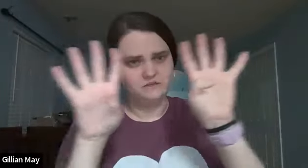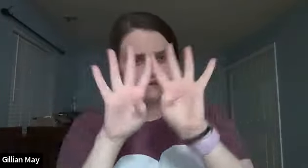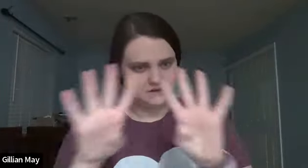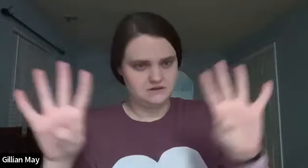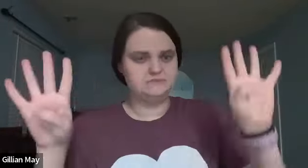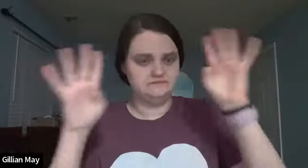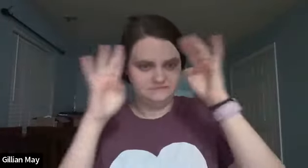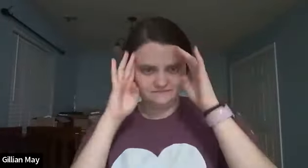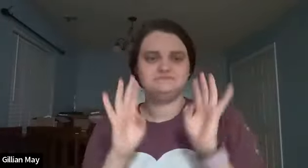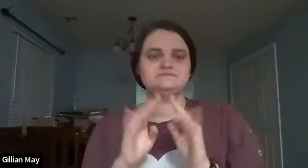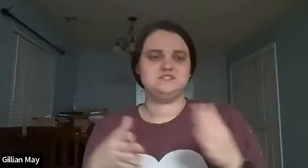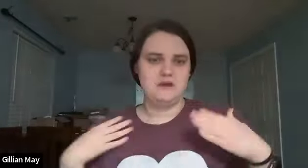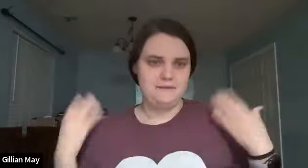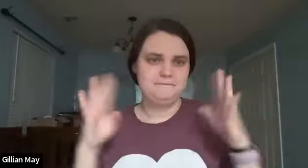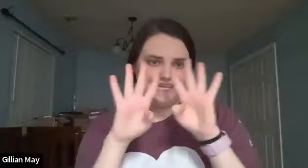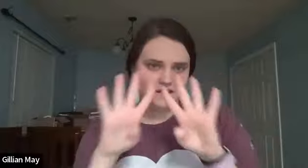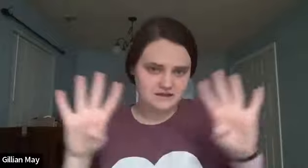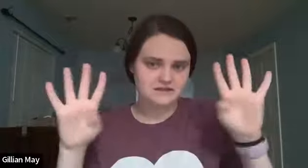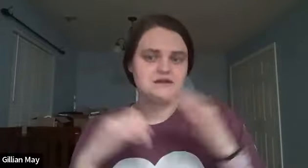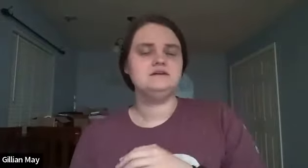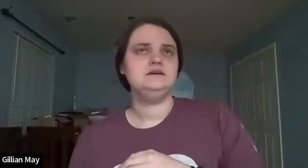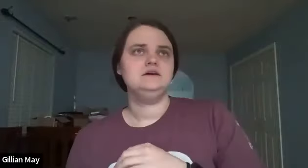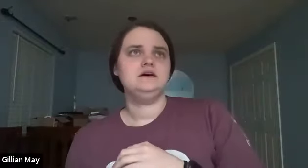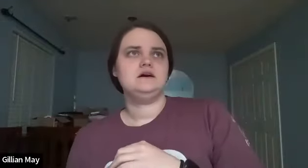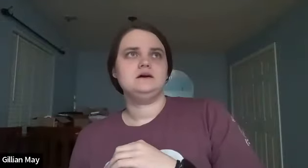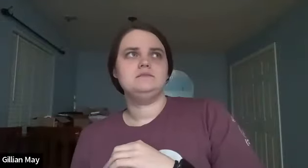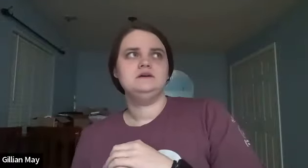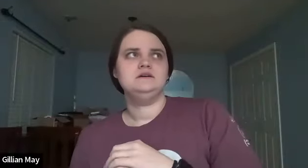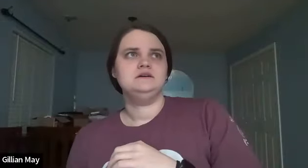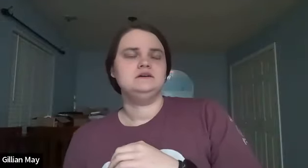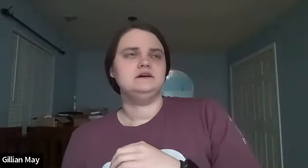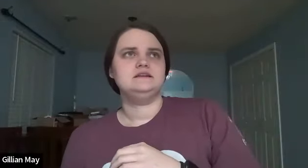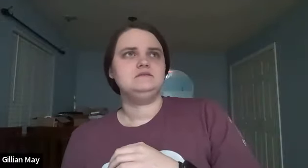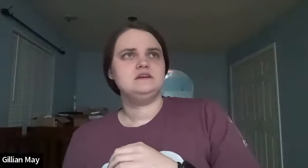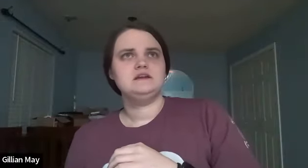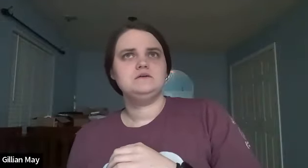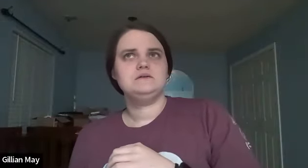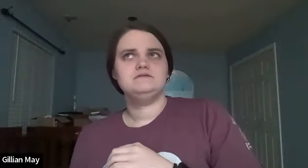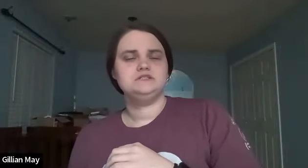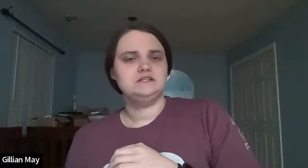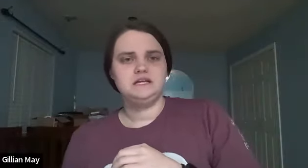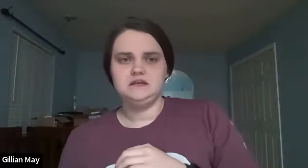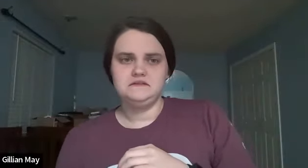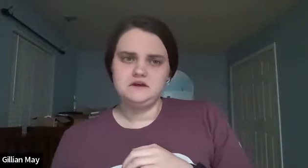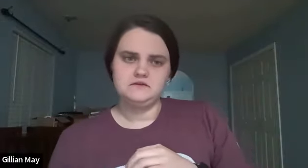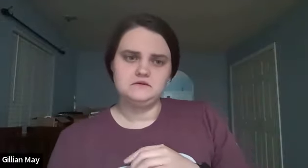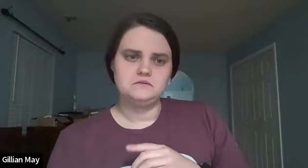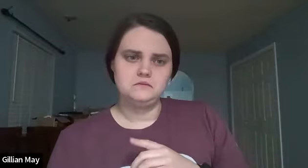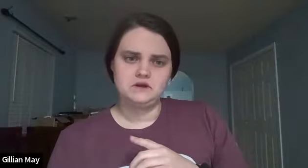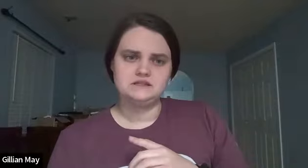one's Hanukkah. So happy Hanukkah. I don't think I know, unfortunately, any of the other ones.